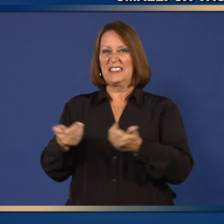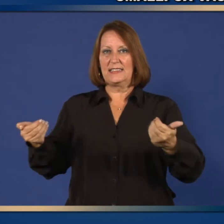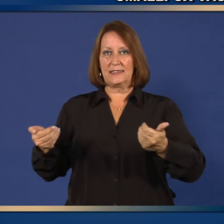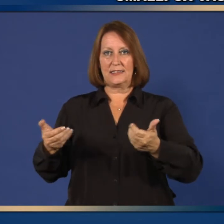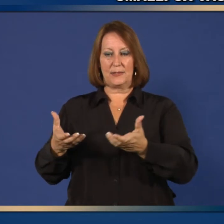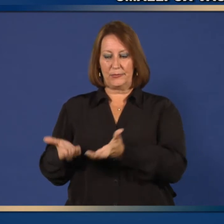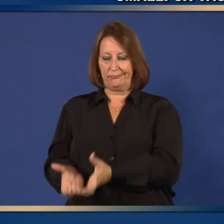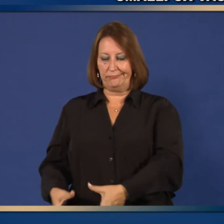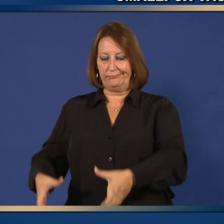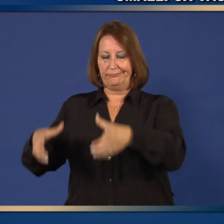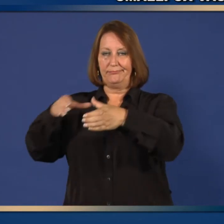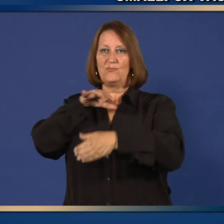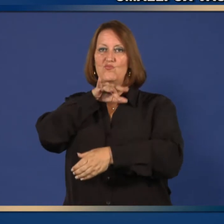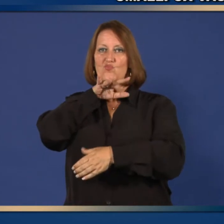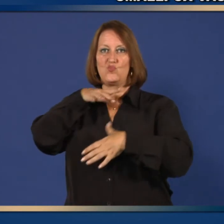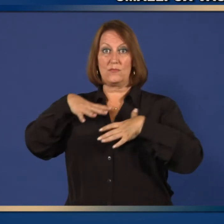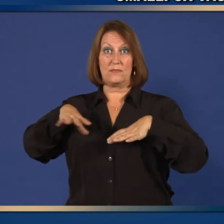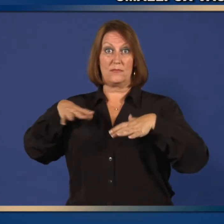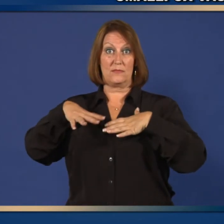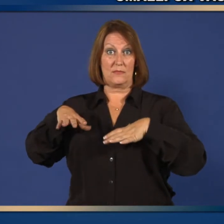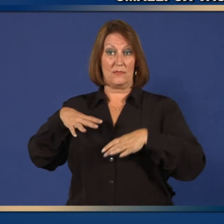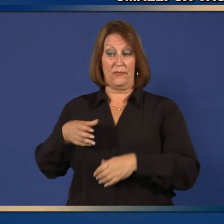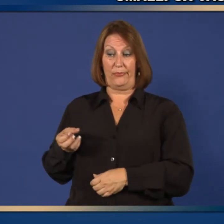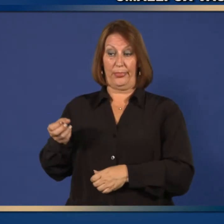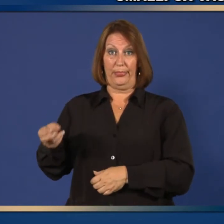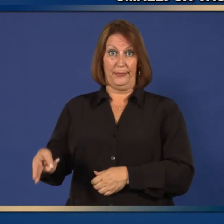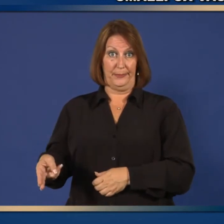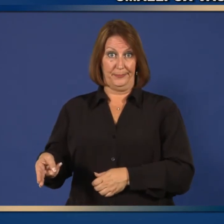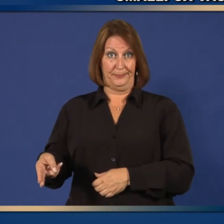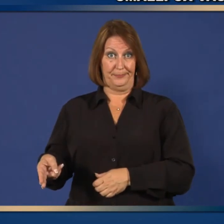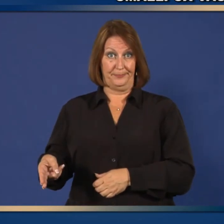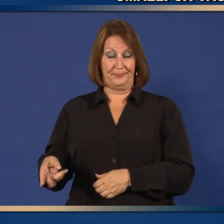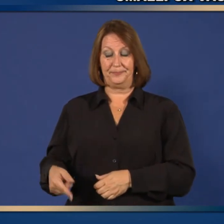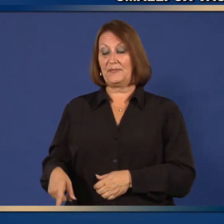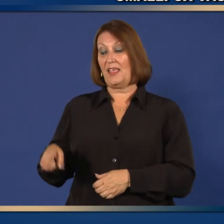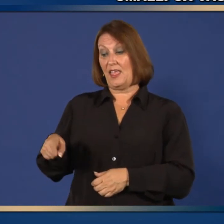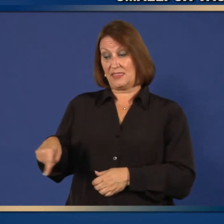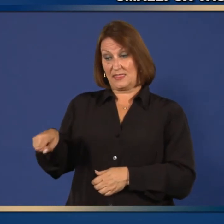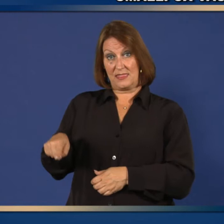site or pus from the site.